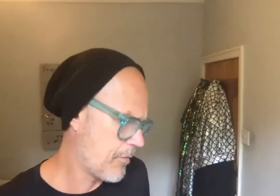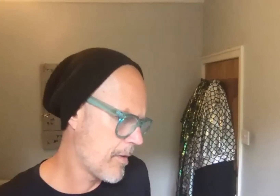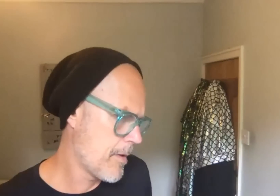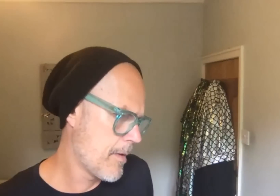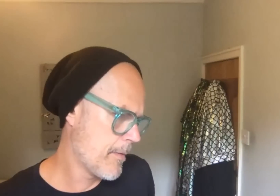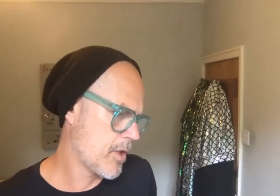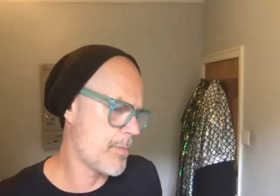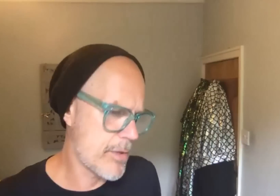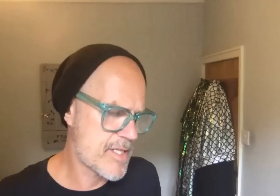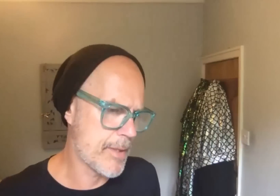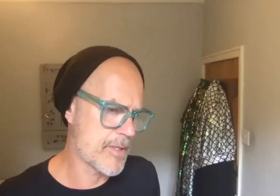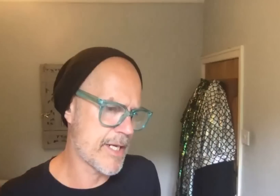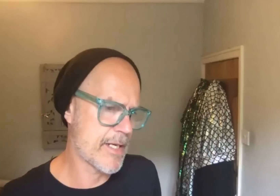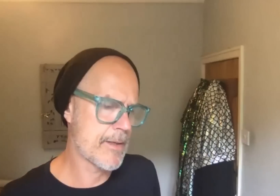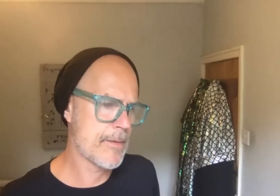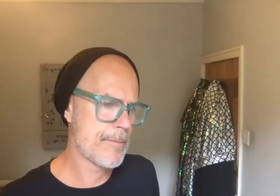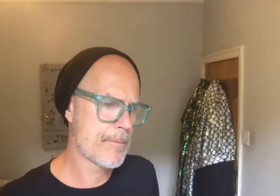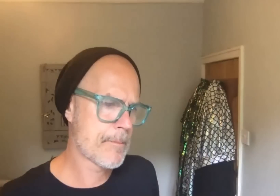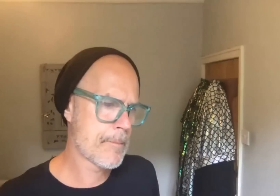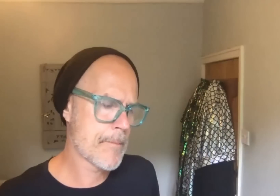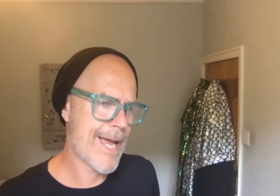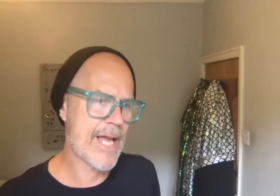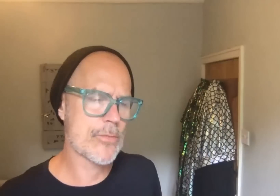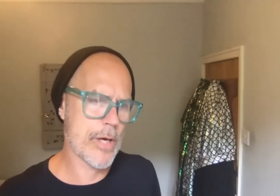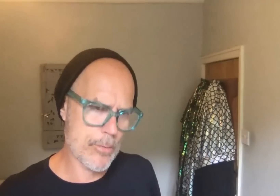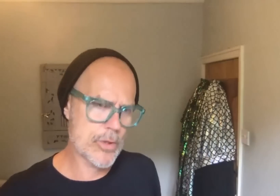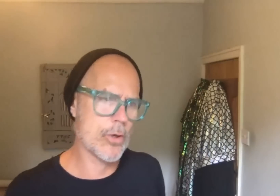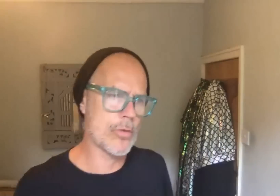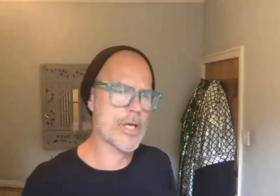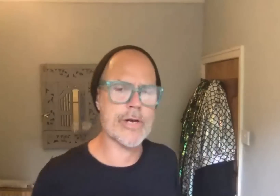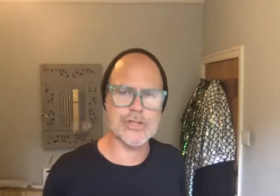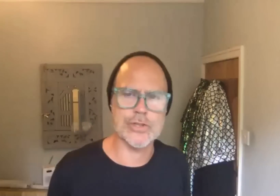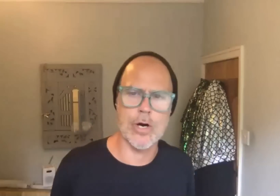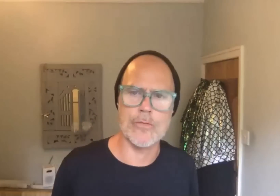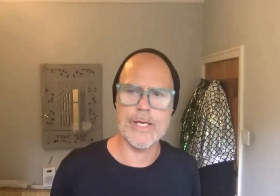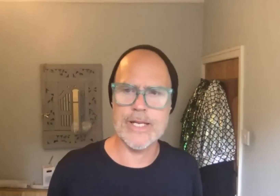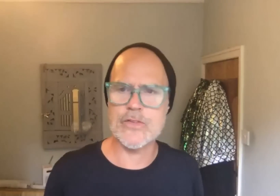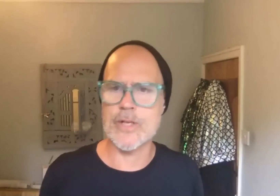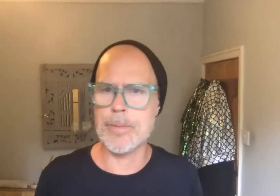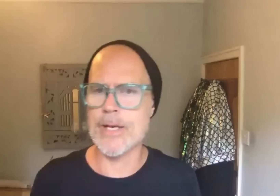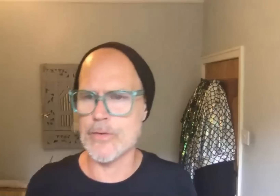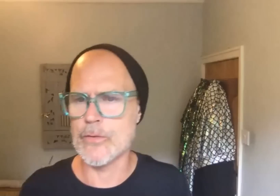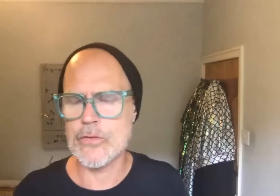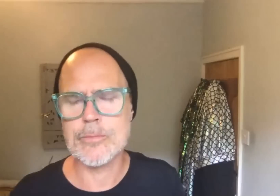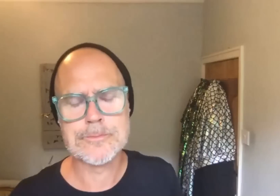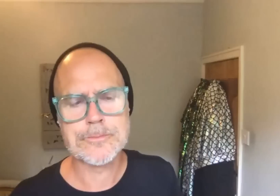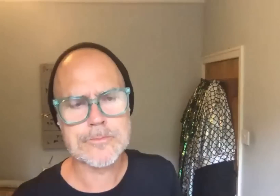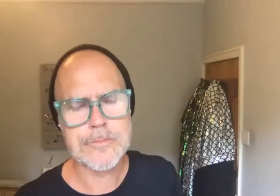of community building, and what I would call the creation of